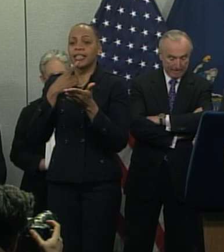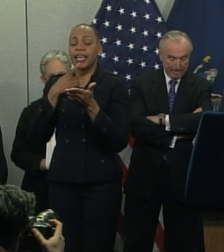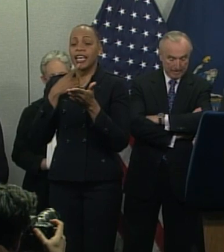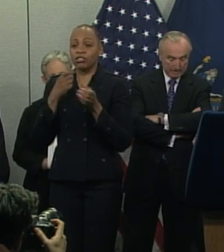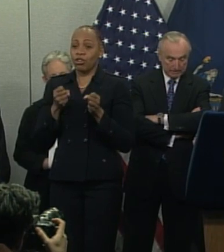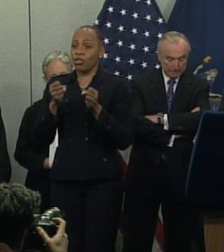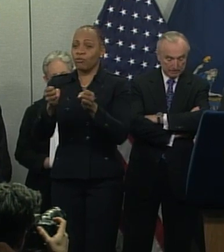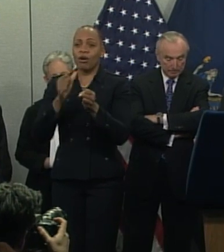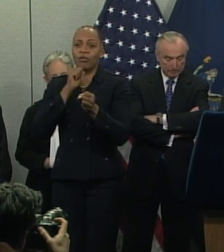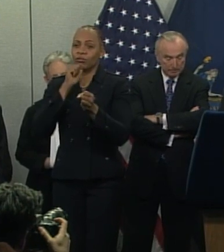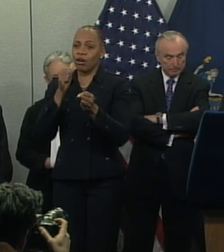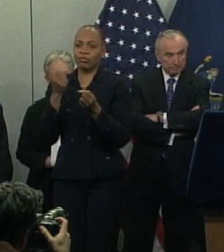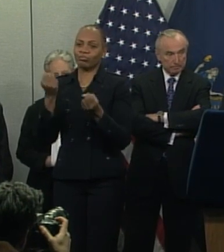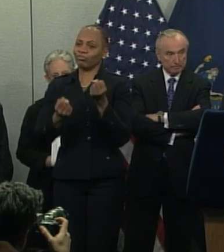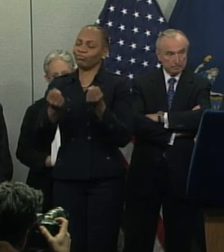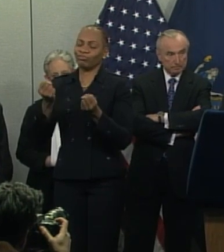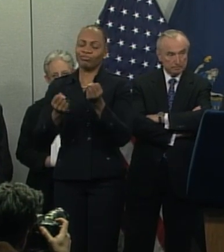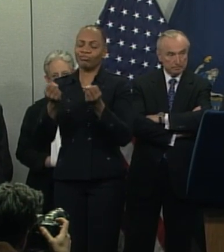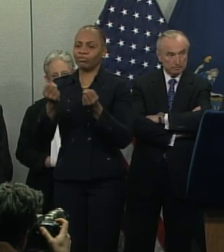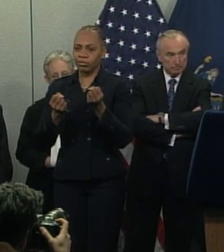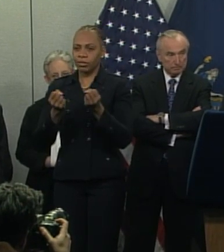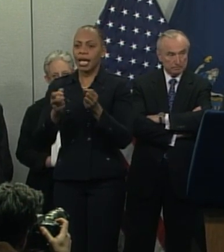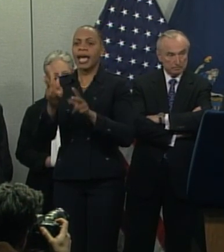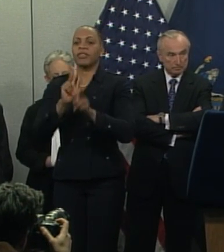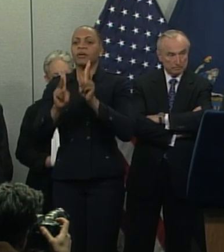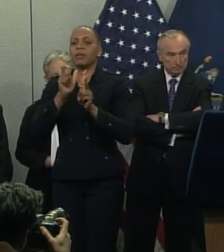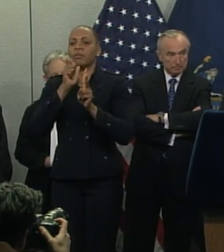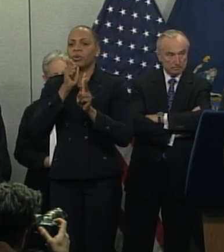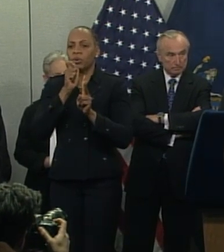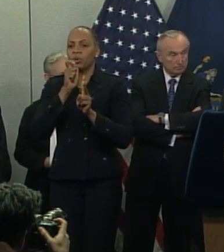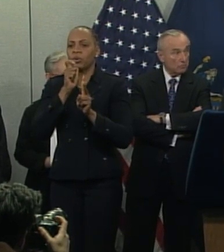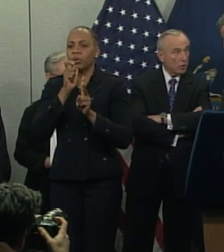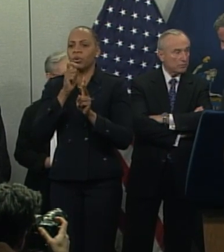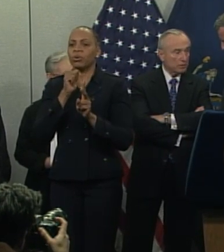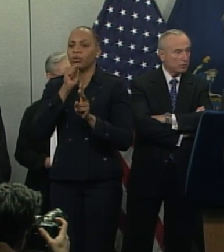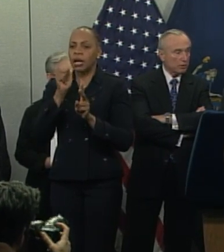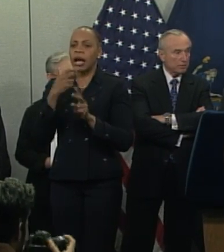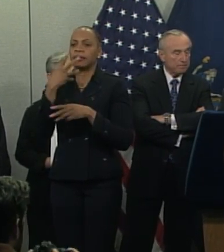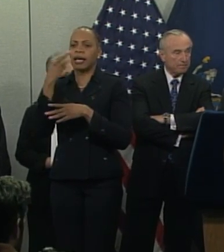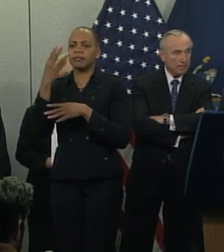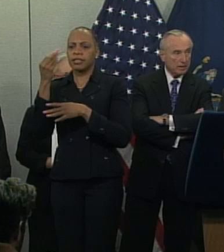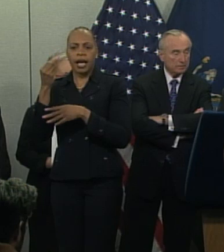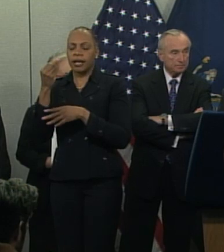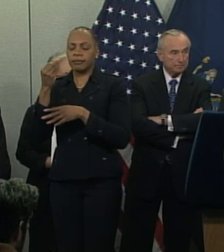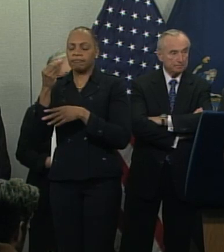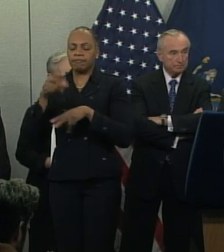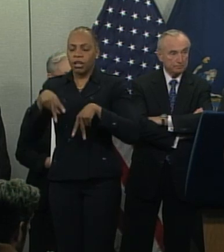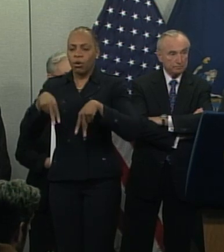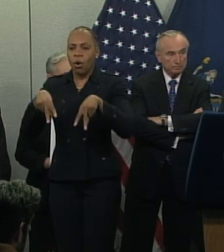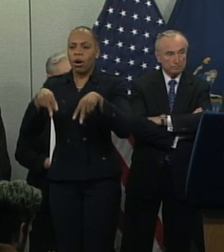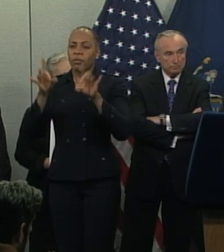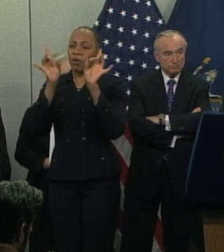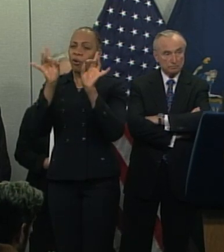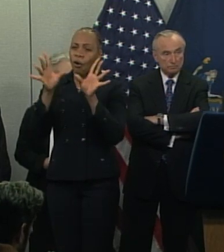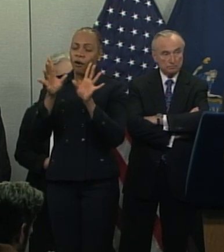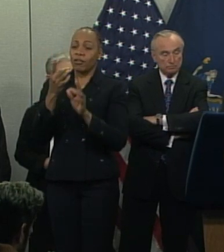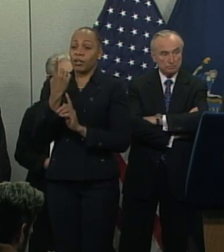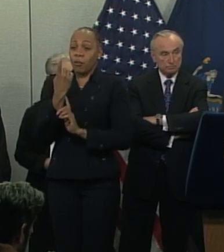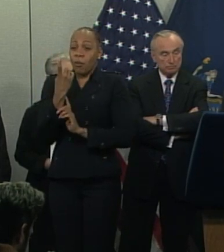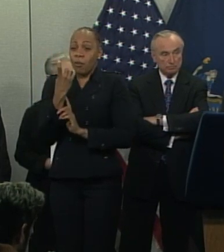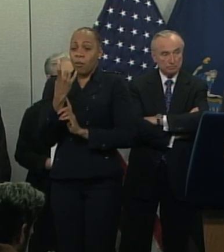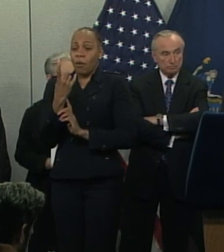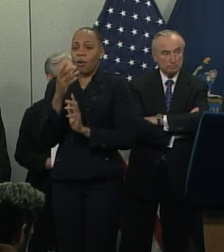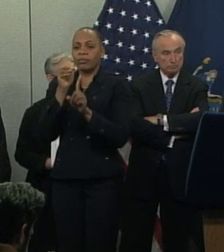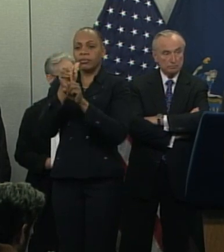roadways tonight, driving, lead the roadways to us, and people stay off walking on the streets. It's going to be terrible out there. I think one of the things I want to remind